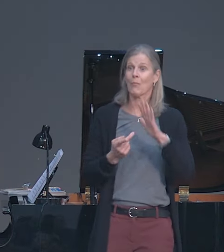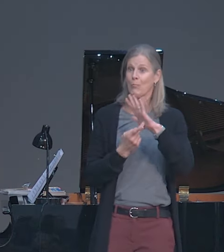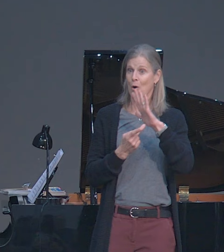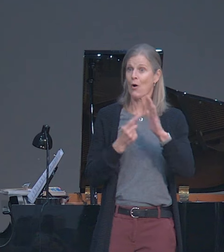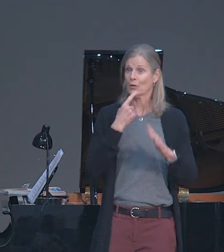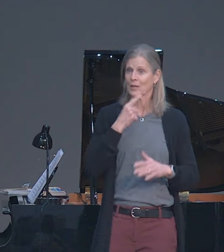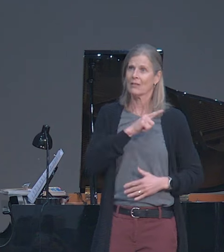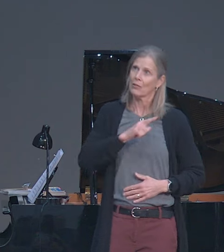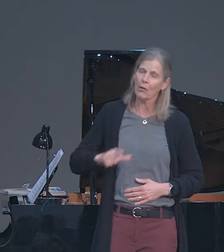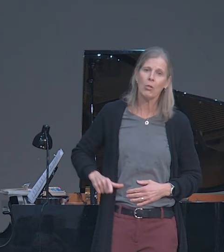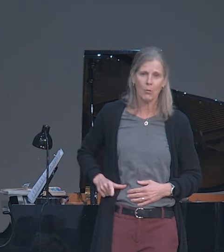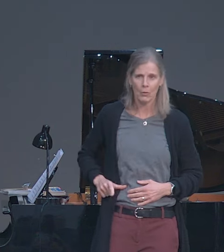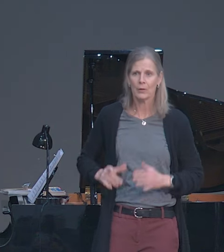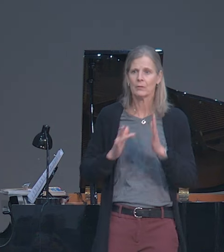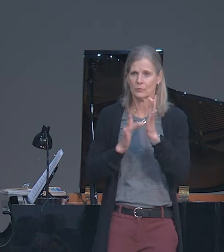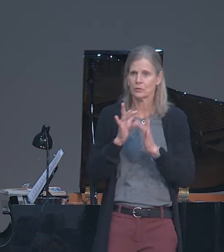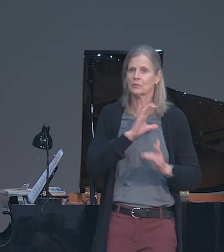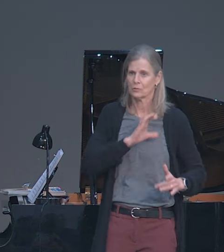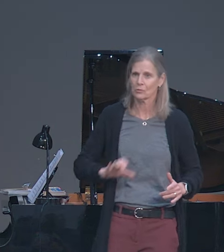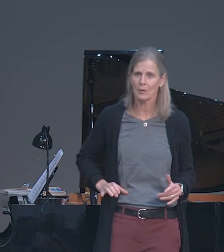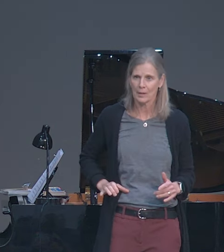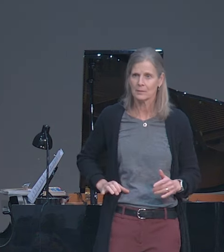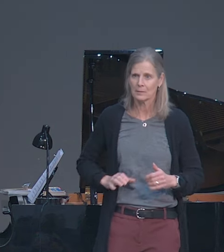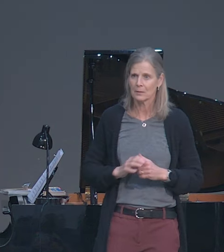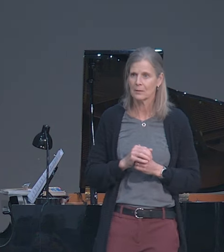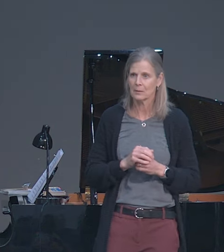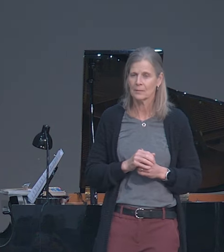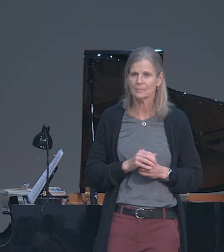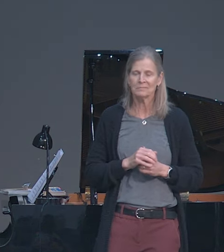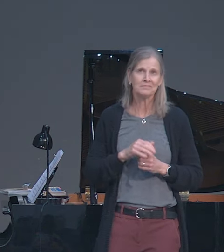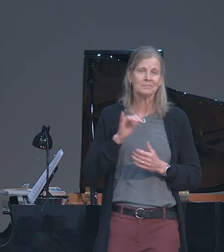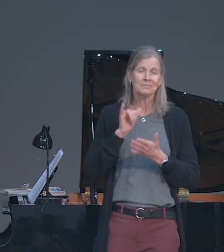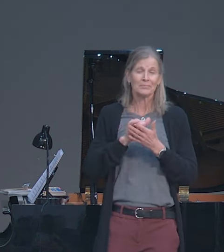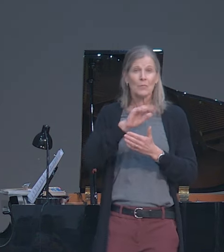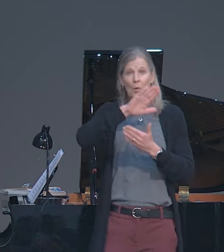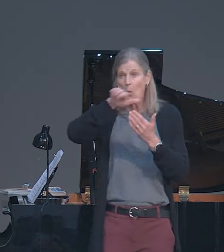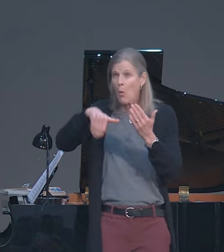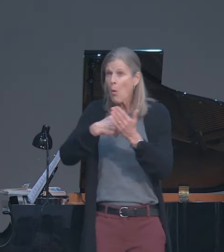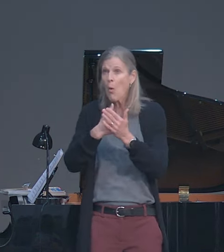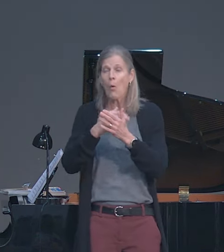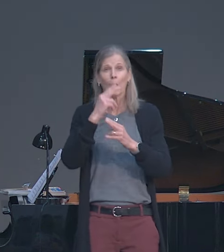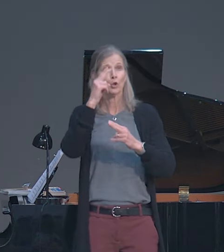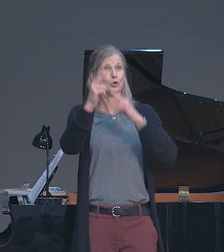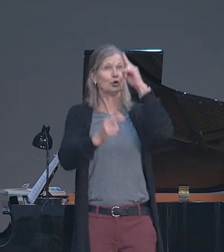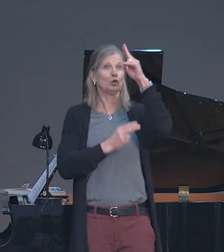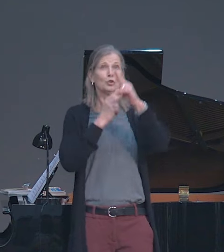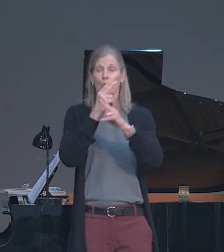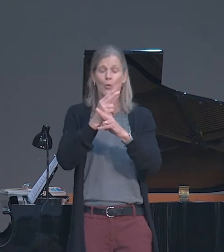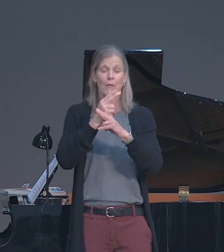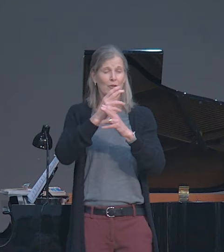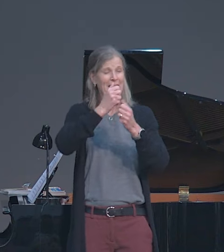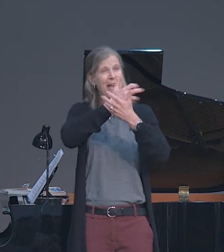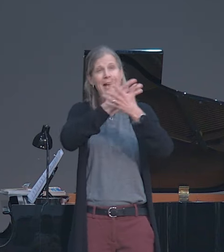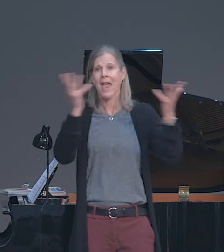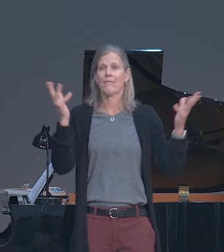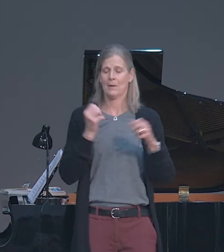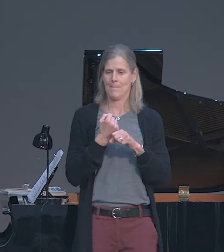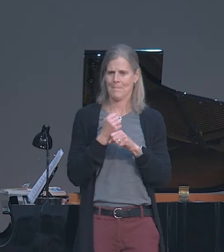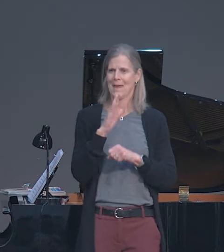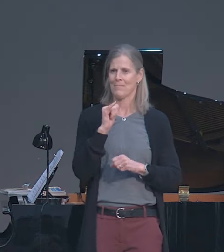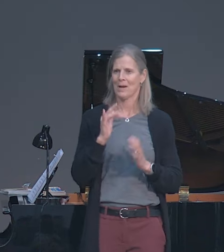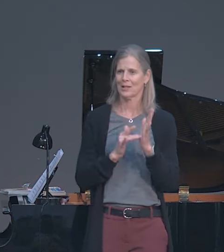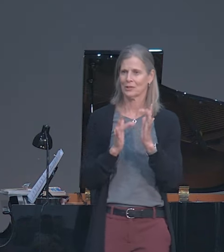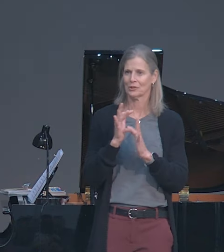says it is the Lord Jesus Christ. The entire universe was made by Jesus. Do you know how big the universe